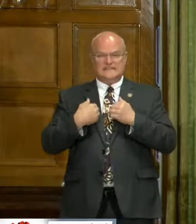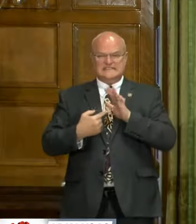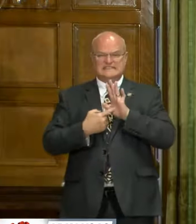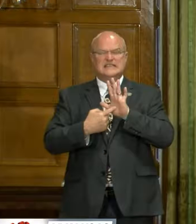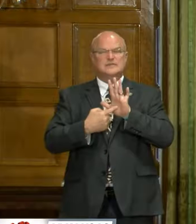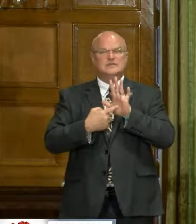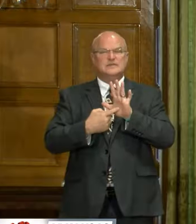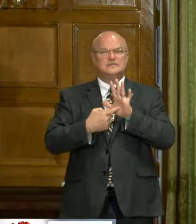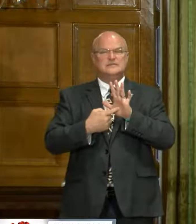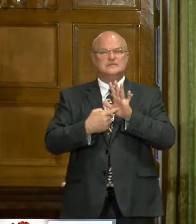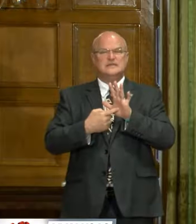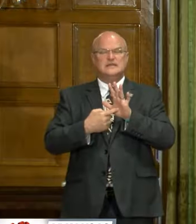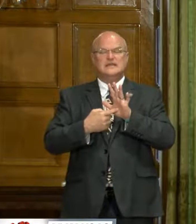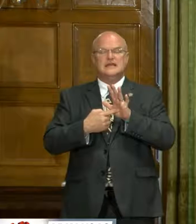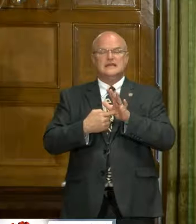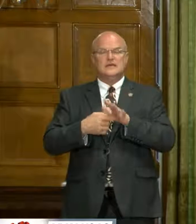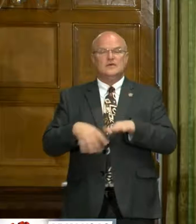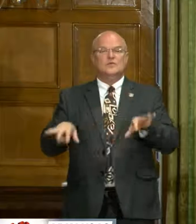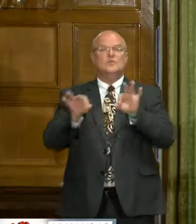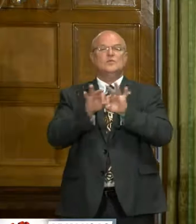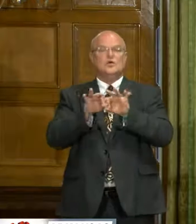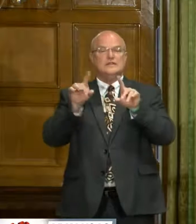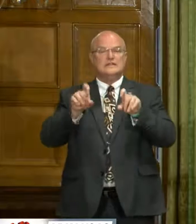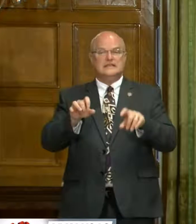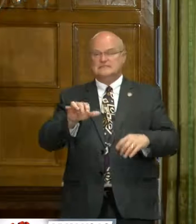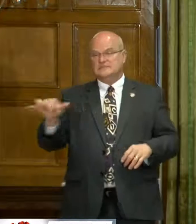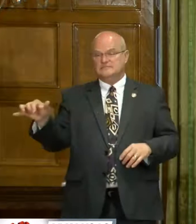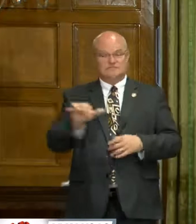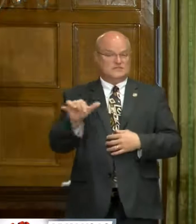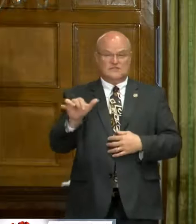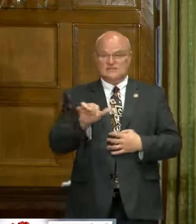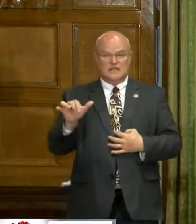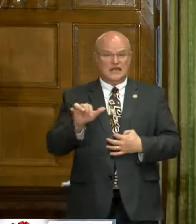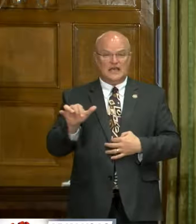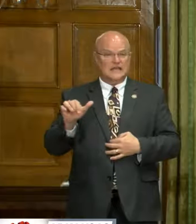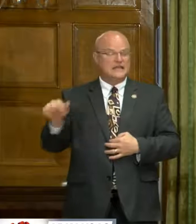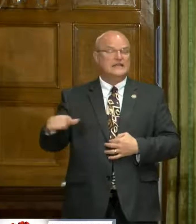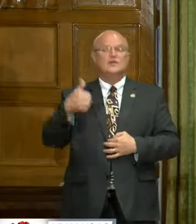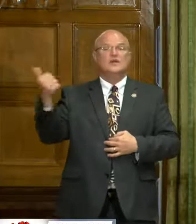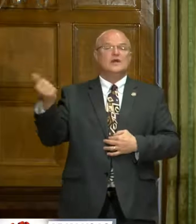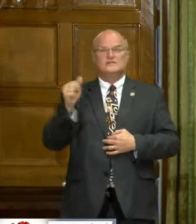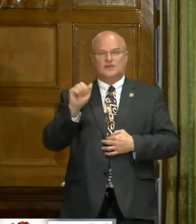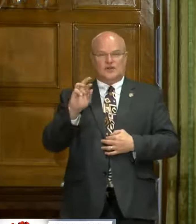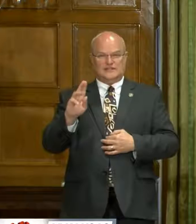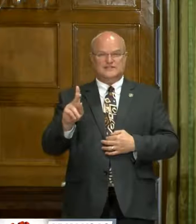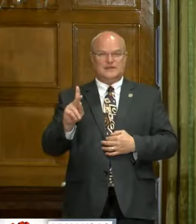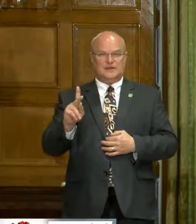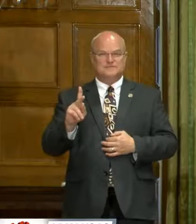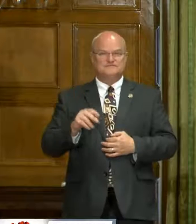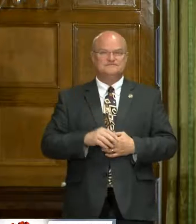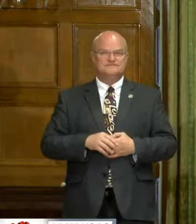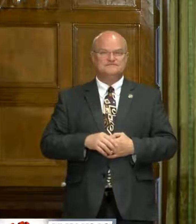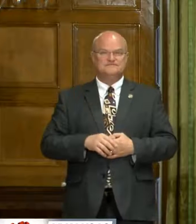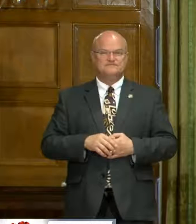symptoms that merit testing, just similarly like we do anywhere else in Arkansas.